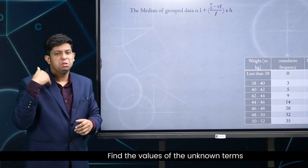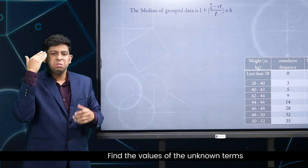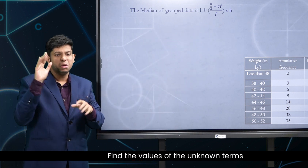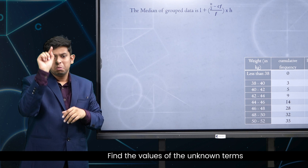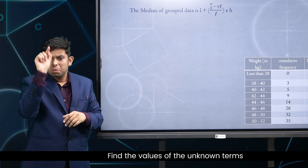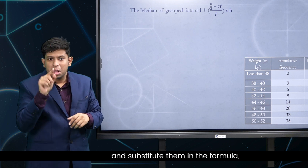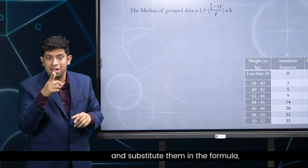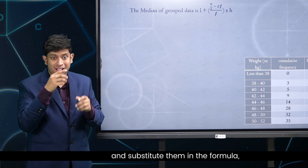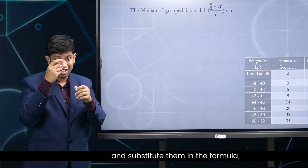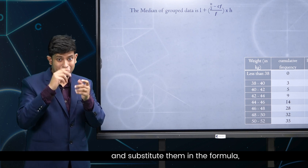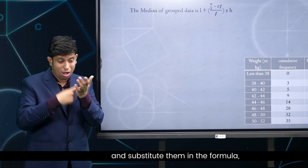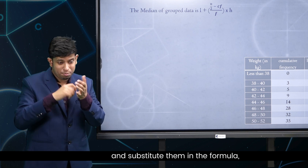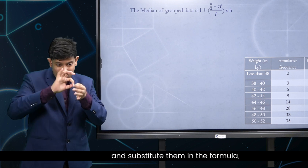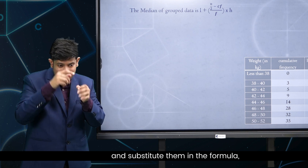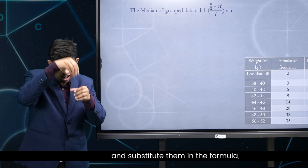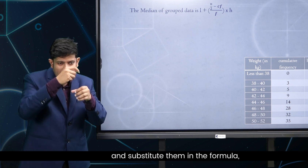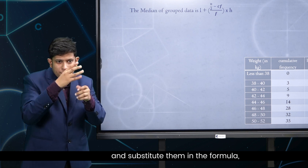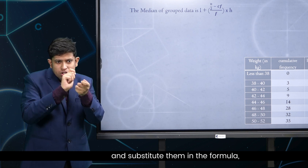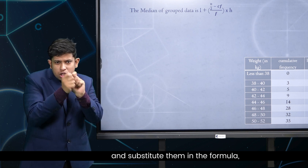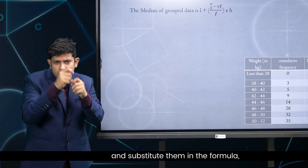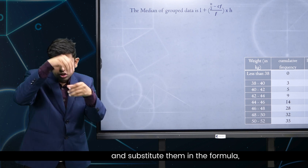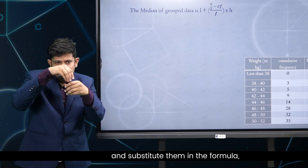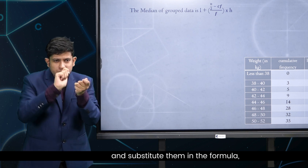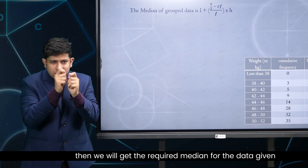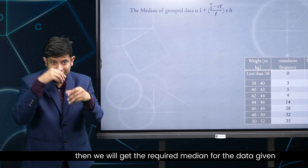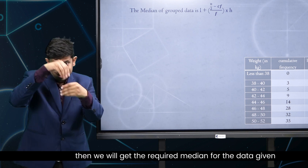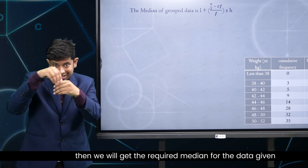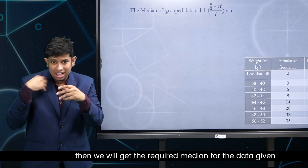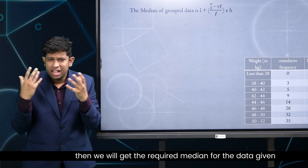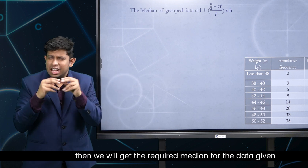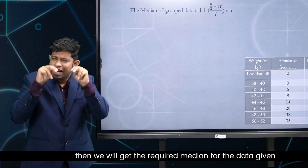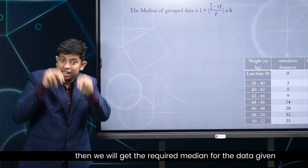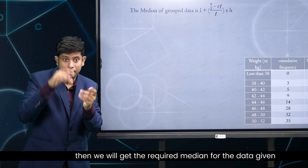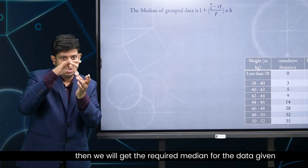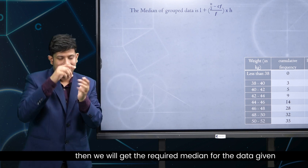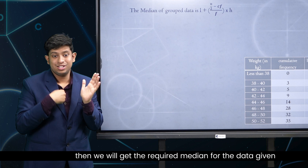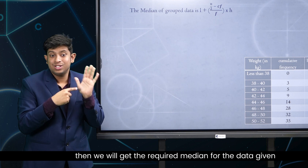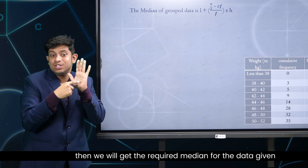unknown terms and substitute them in the formula. Then we will get the required median for the data